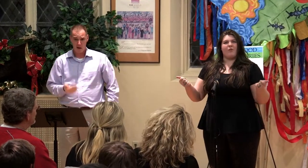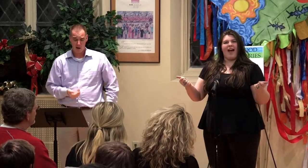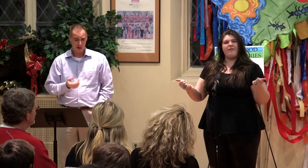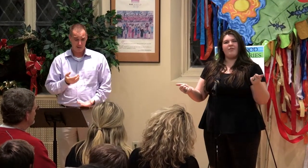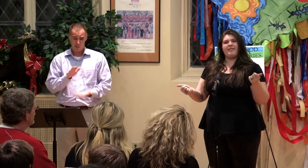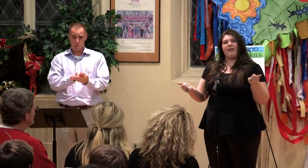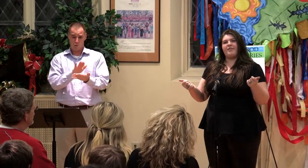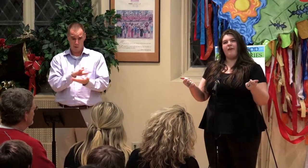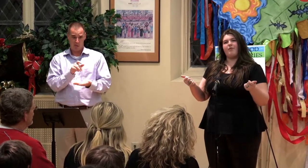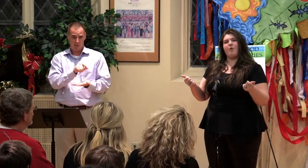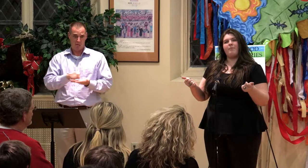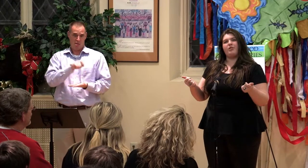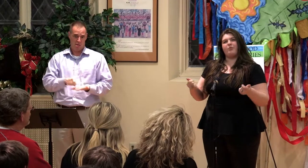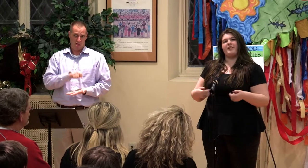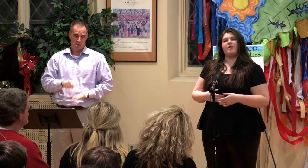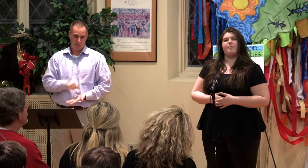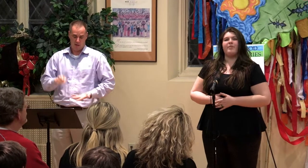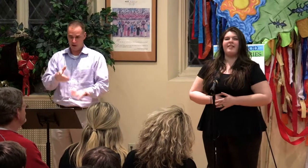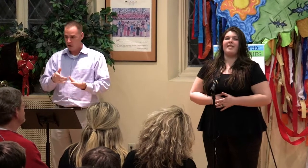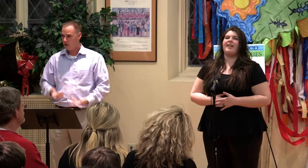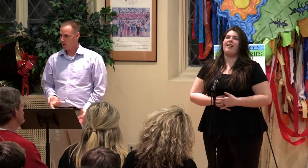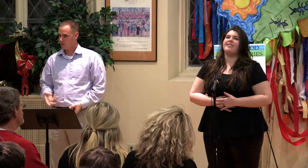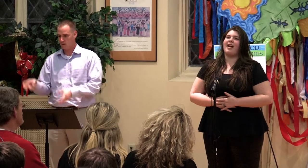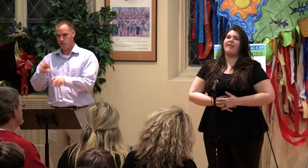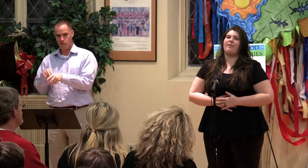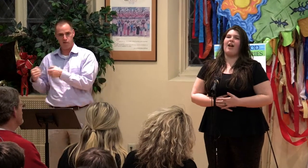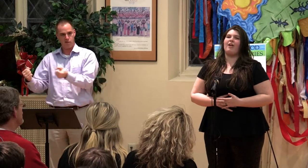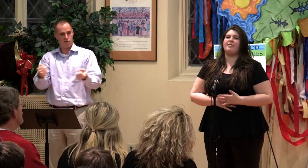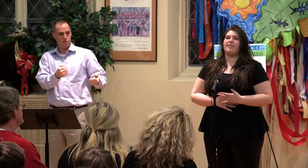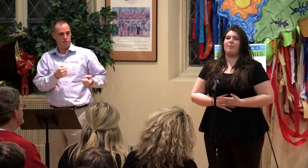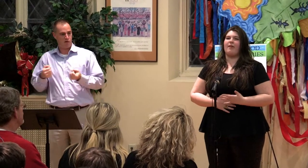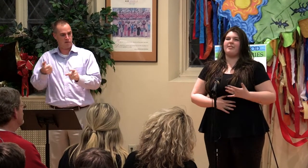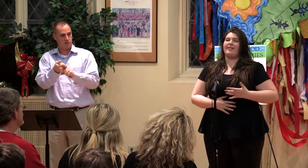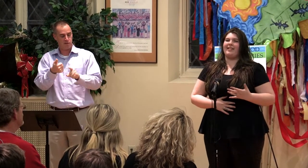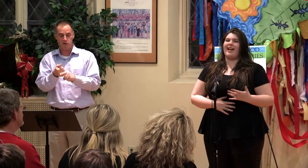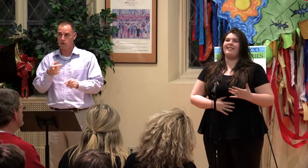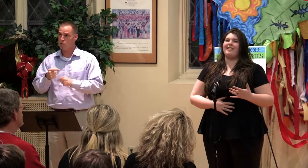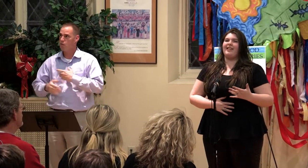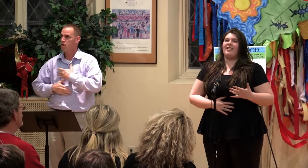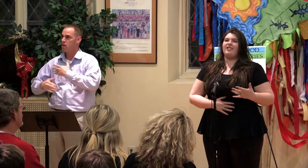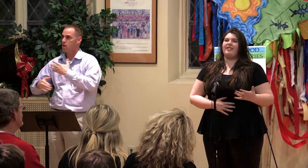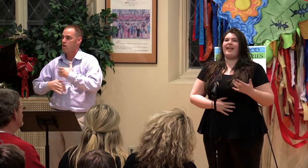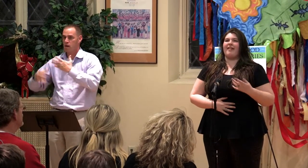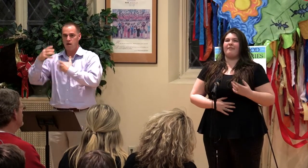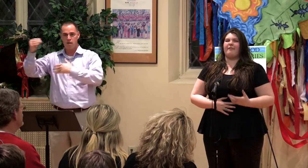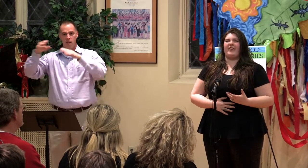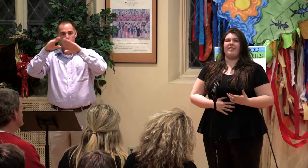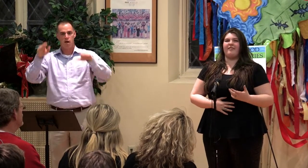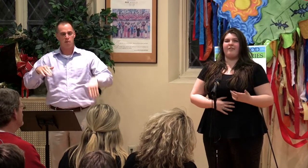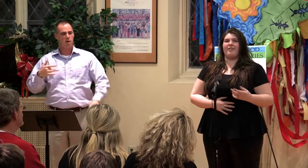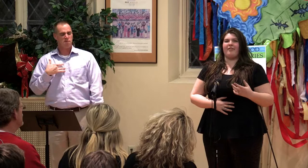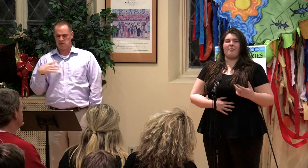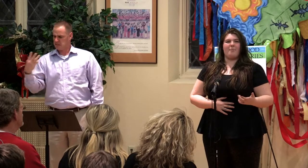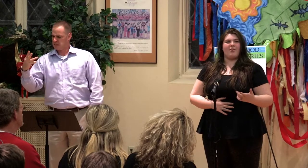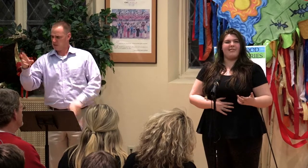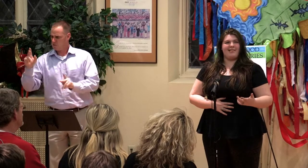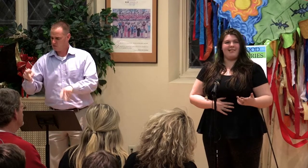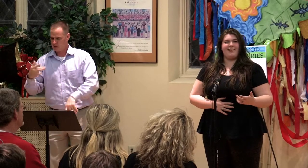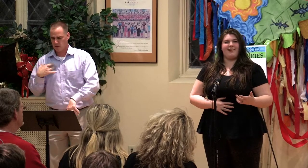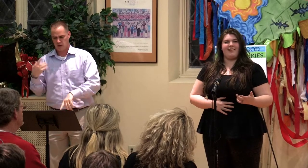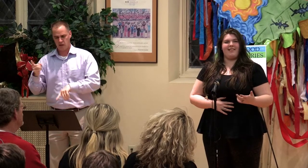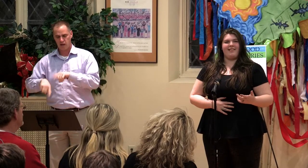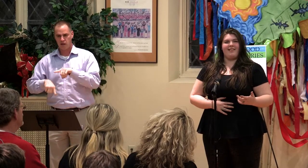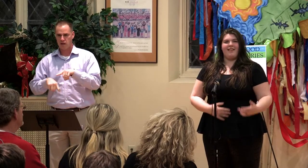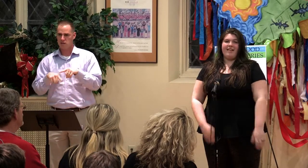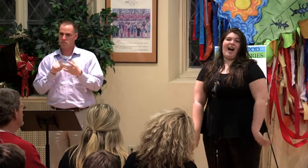has to drive herself to every moment she wants to breathe in outside of her house's walls, but yet she can't feel for another